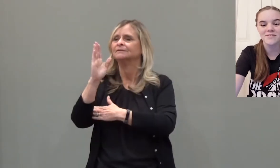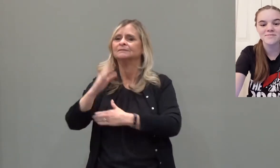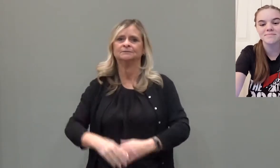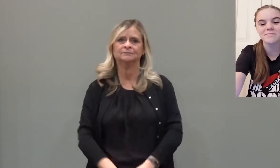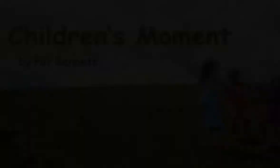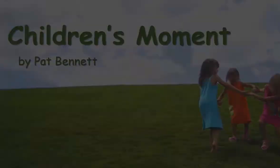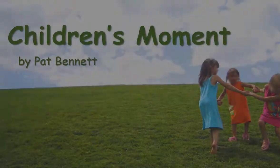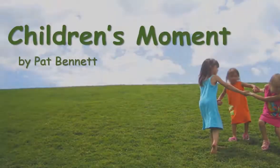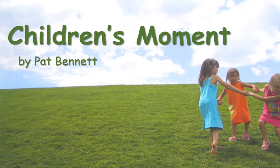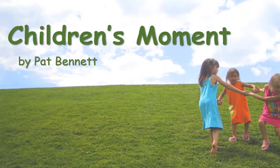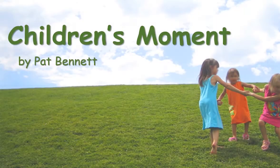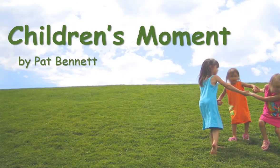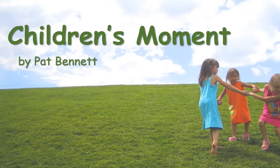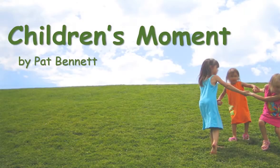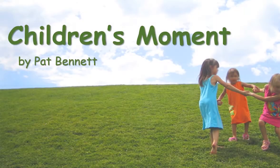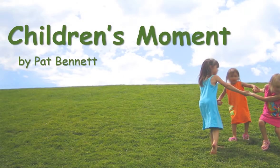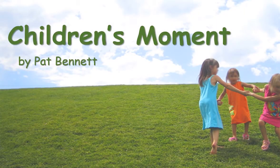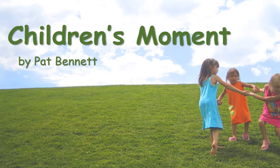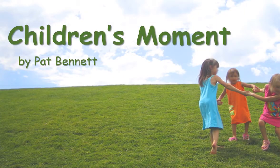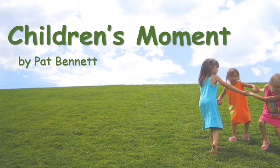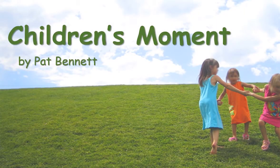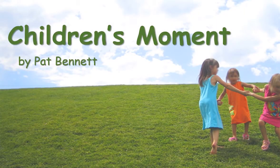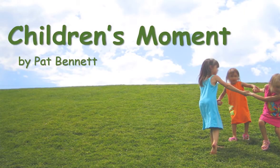be to God.